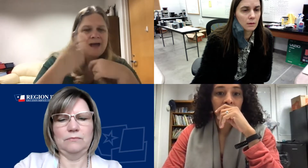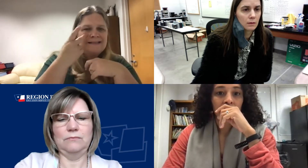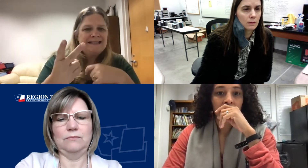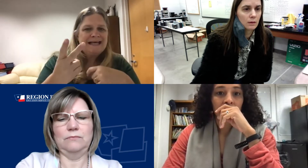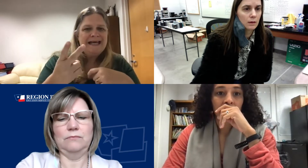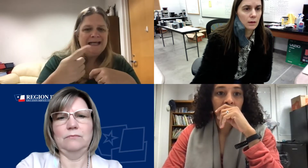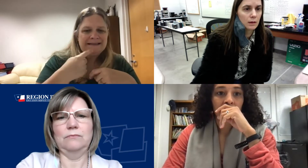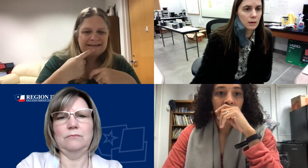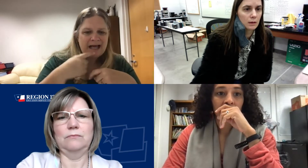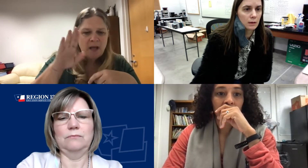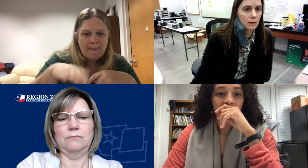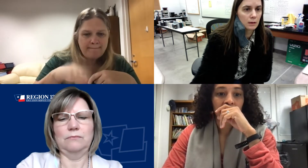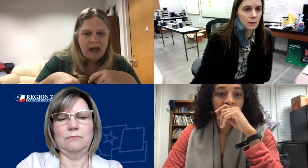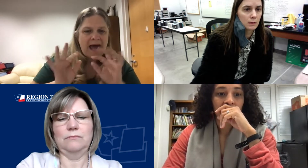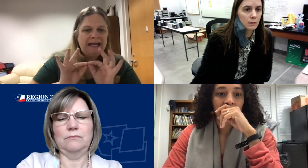Okay.